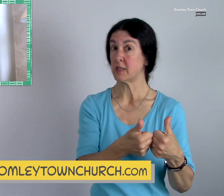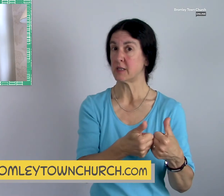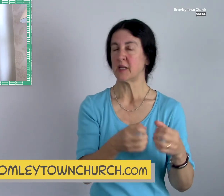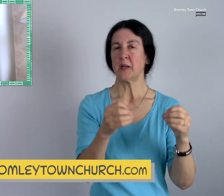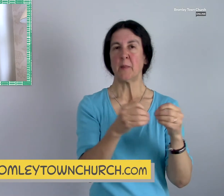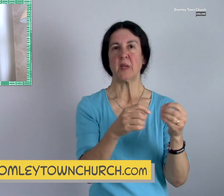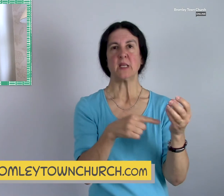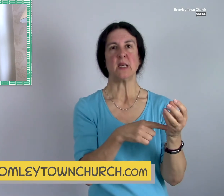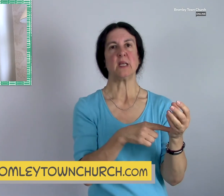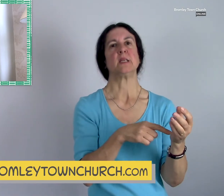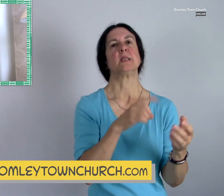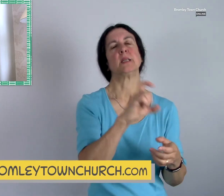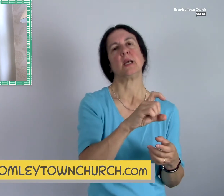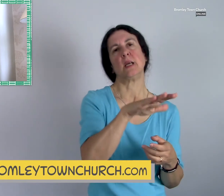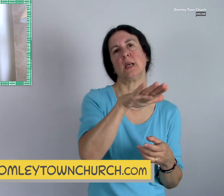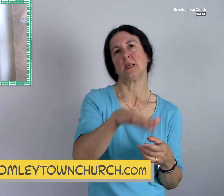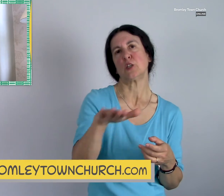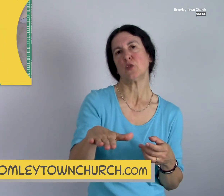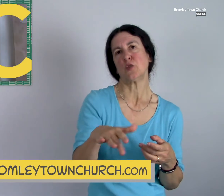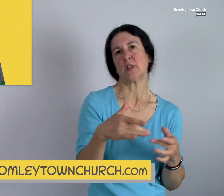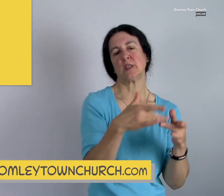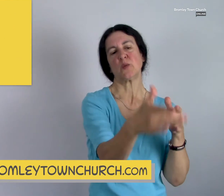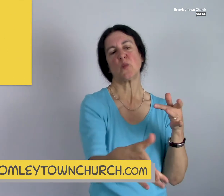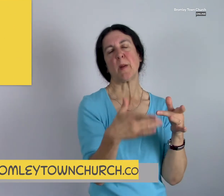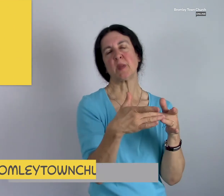church's website. And see you soon. Bye.